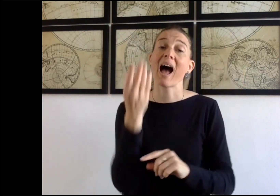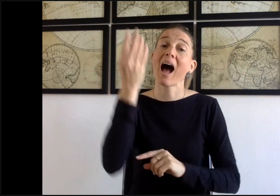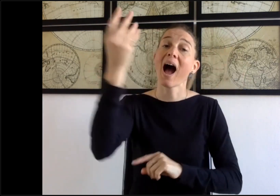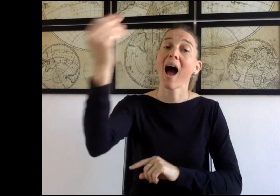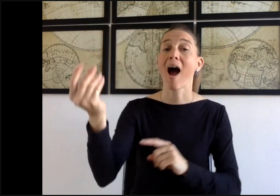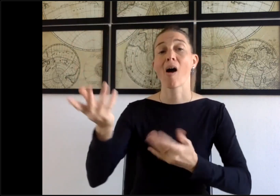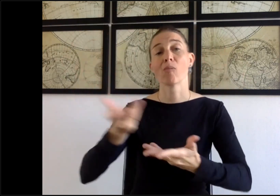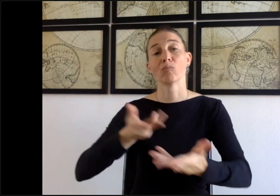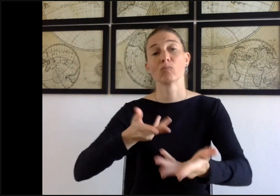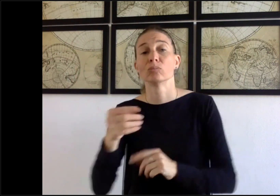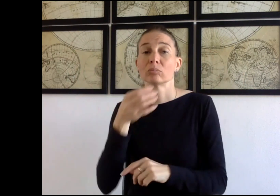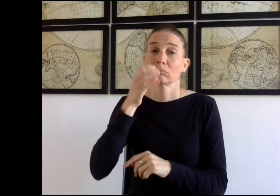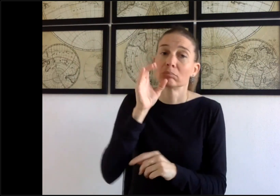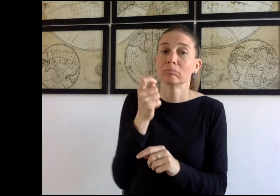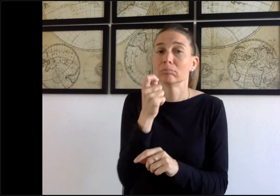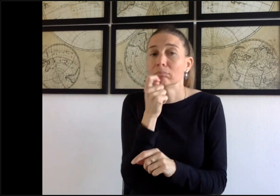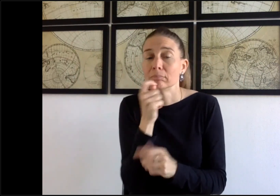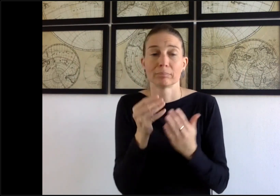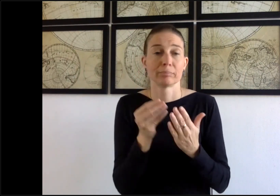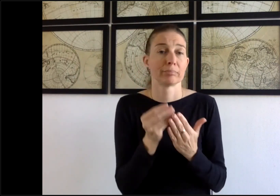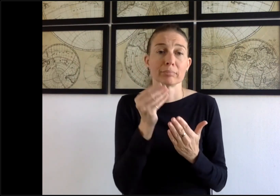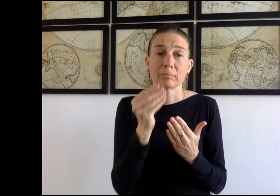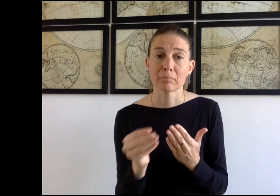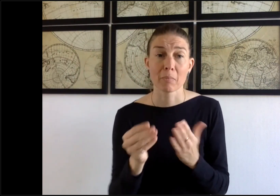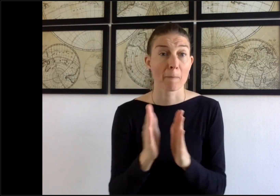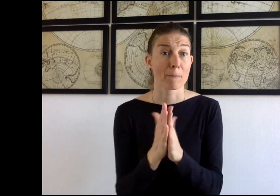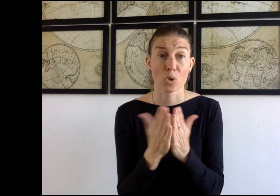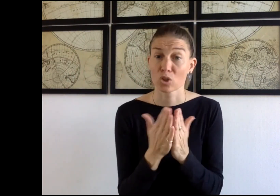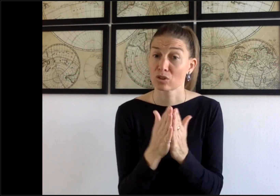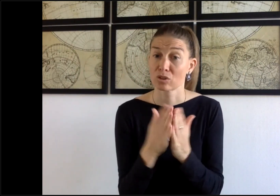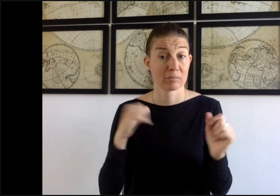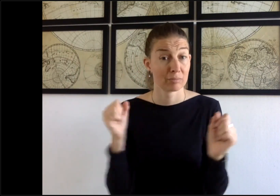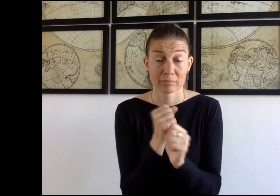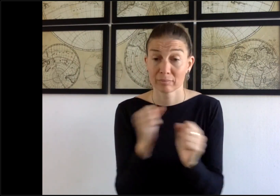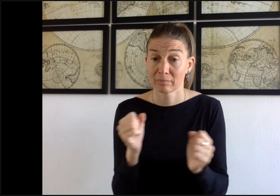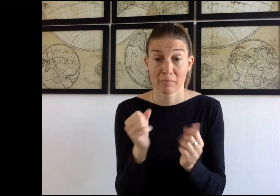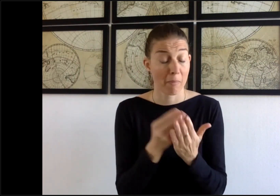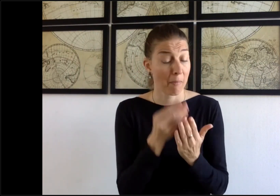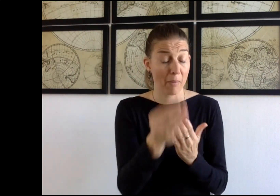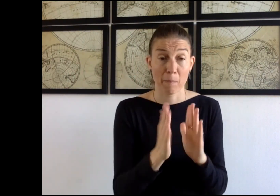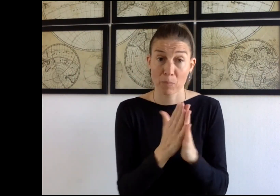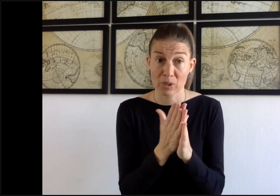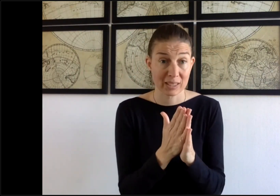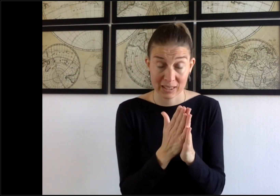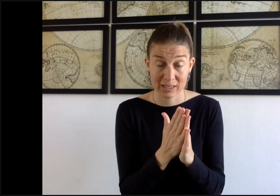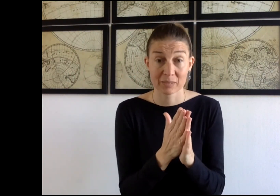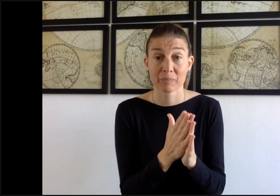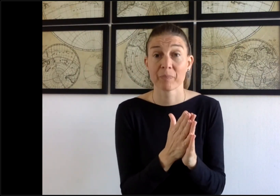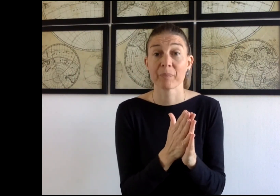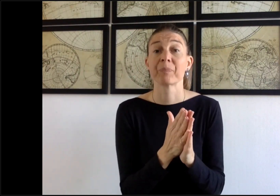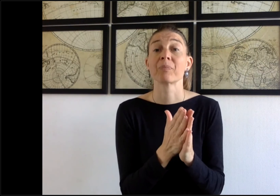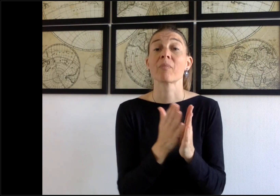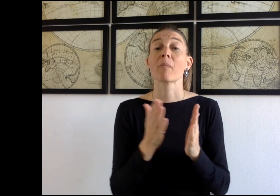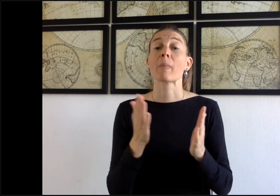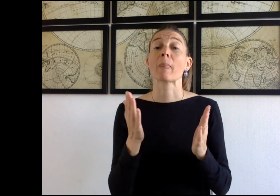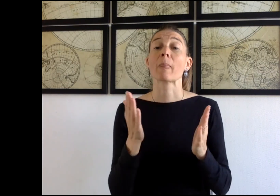to purchase certain books that I needed. I don't say that the time that took to get